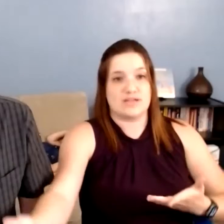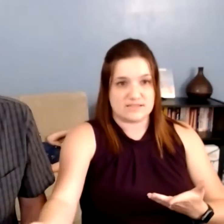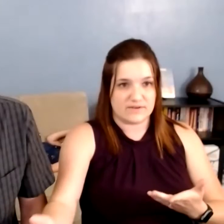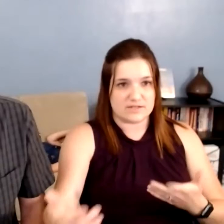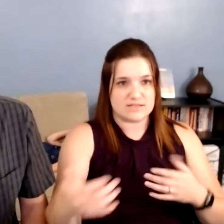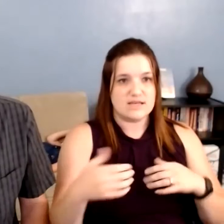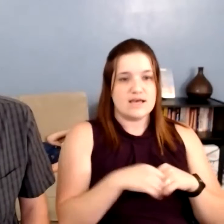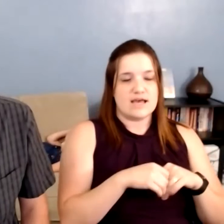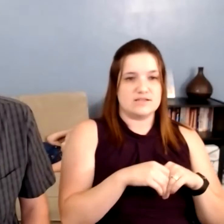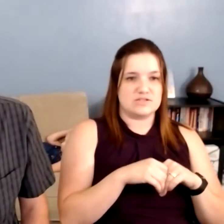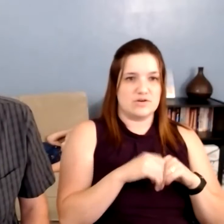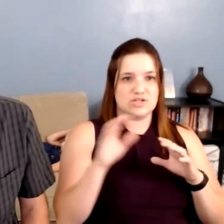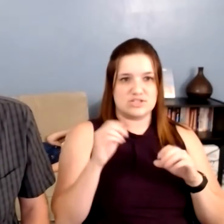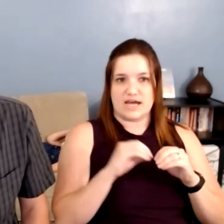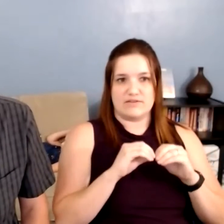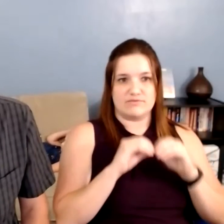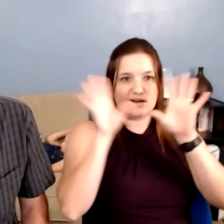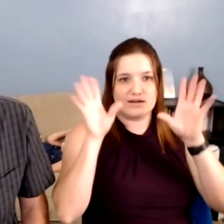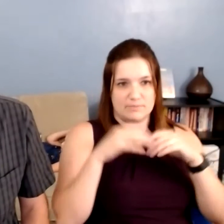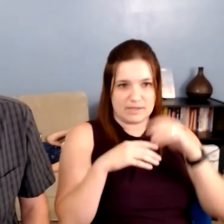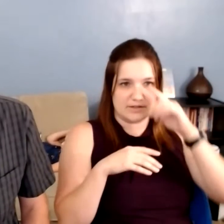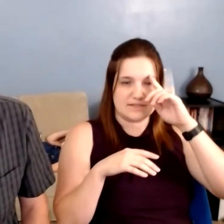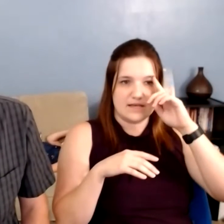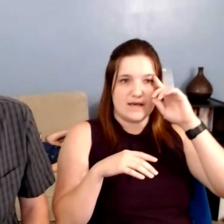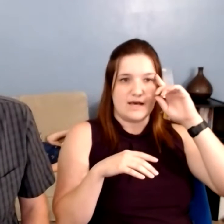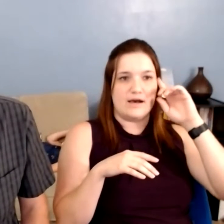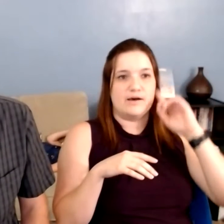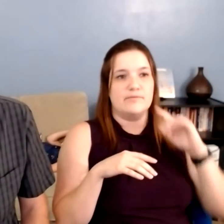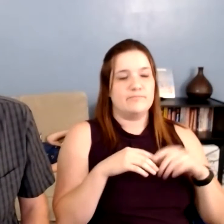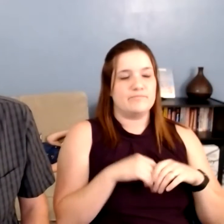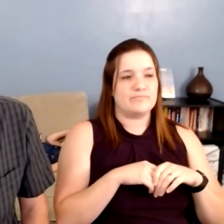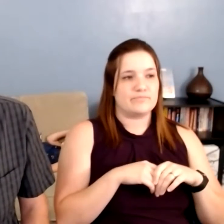There's your classifiers. And so it just kind of appears.